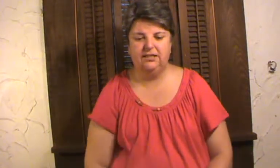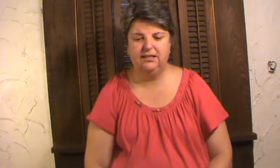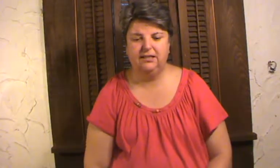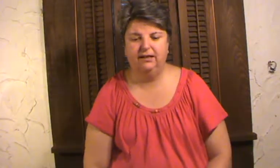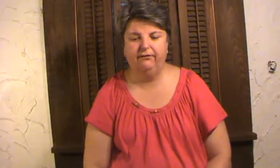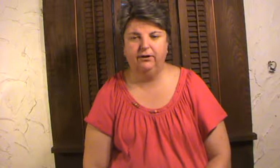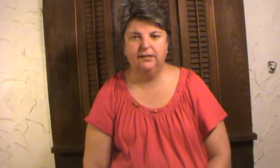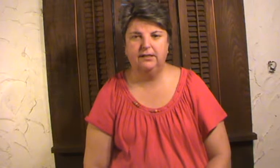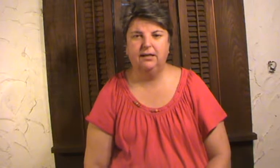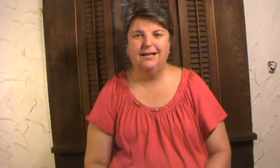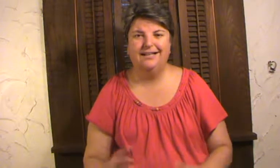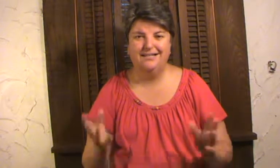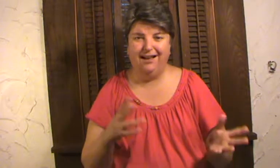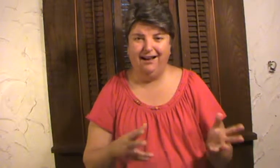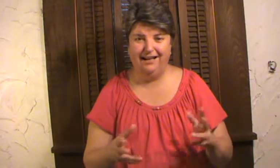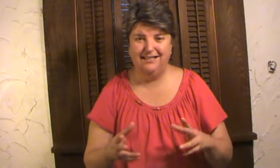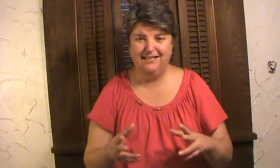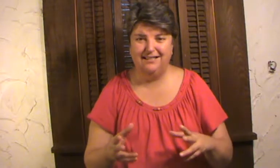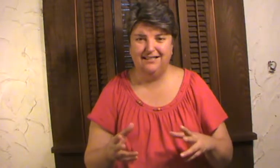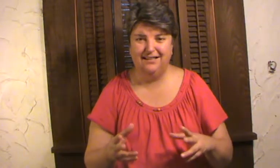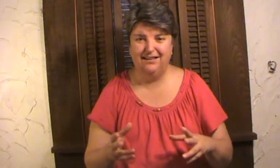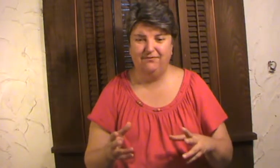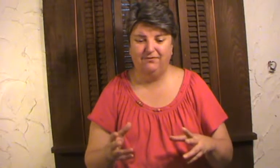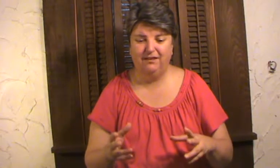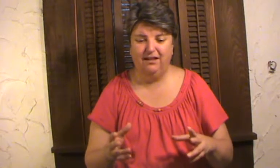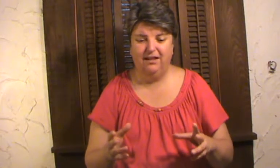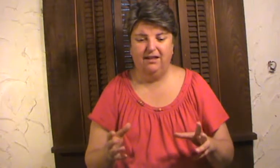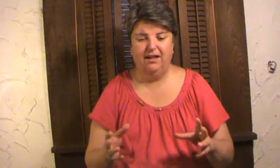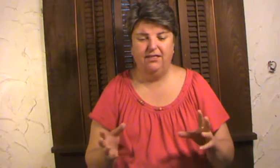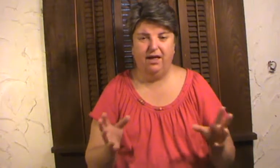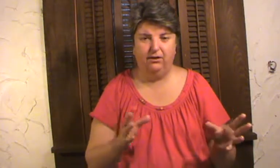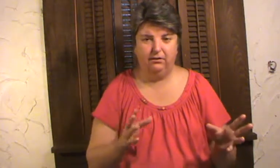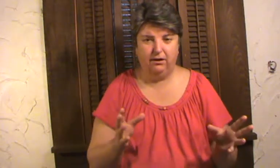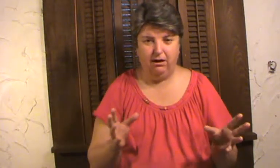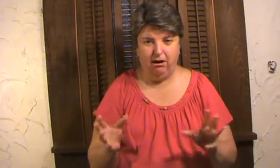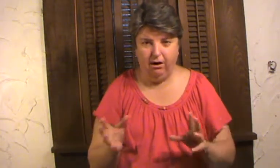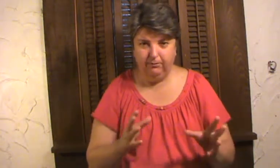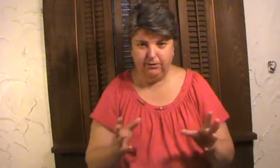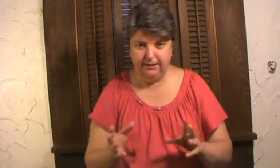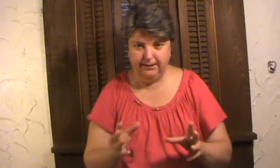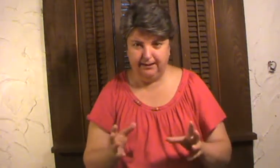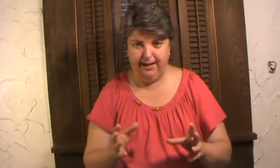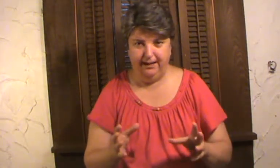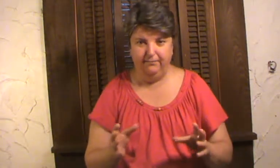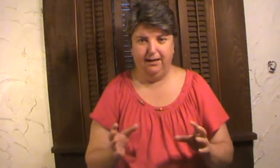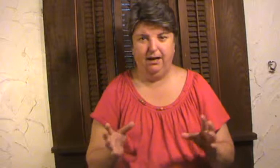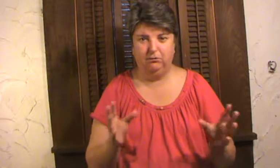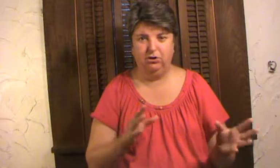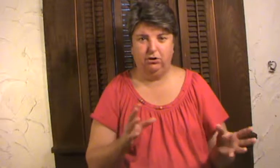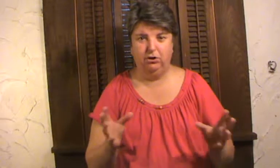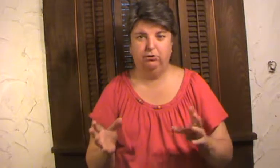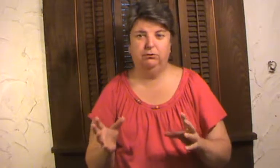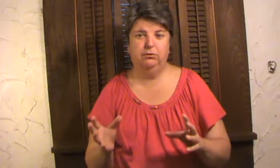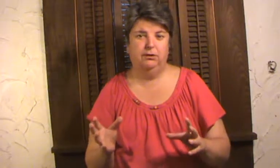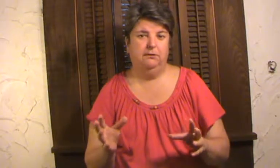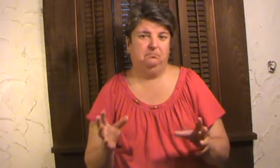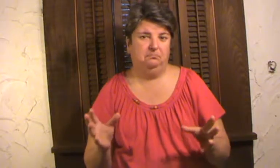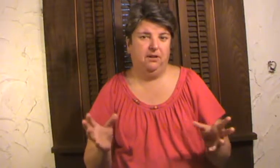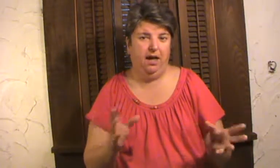distinctions, different signs that are almost the same, and I will show you how to